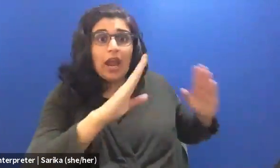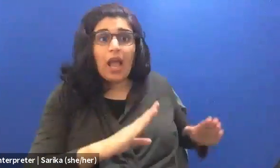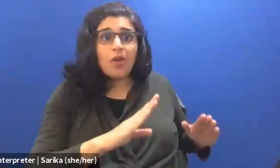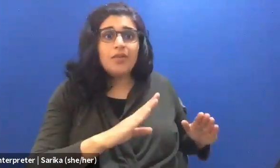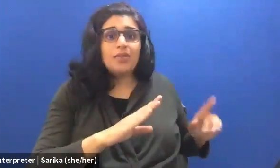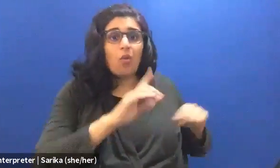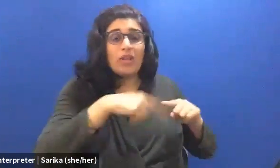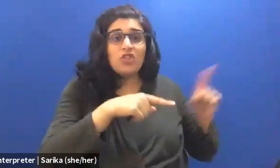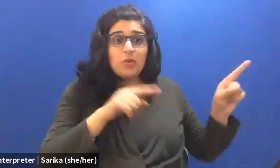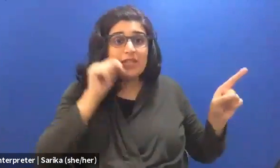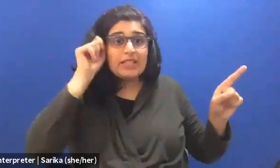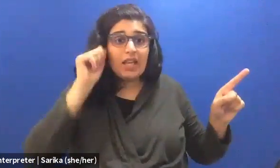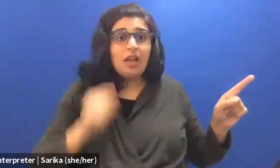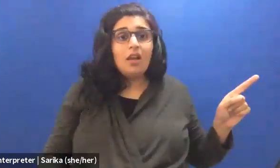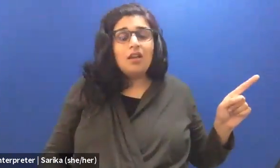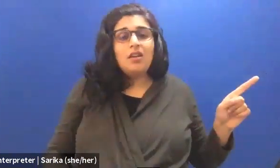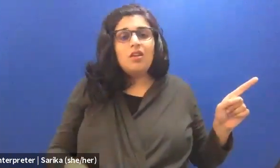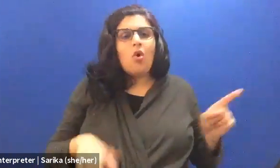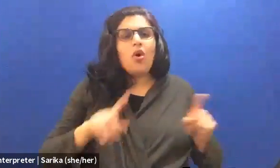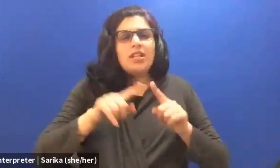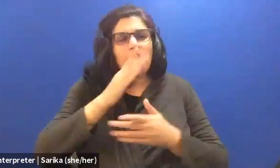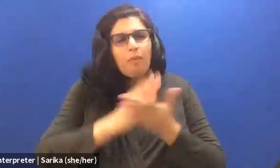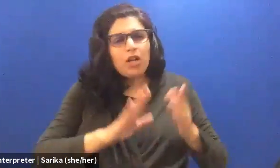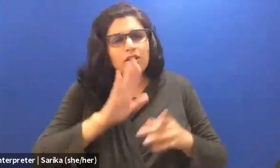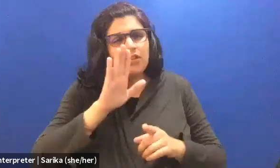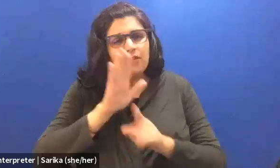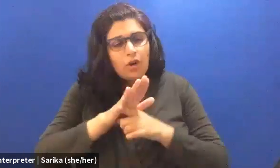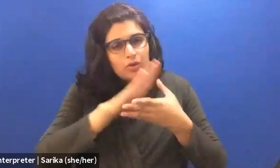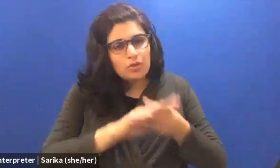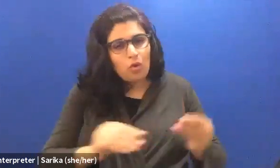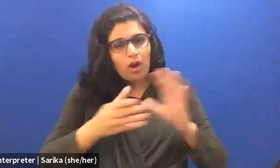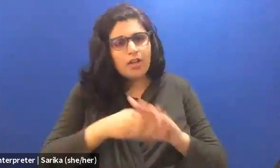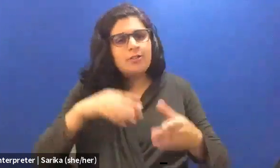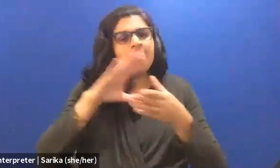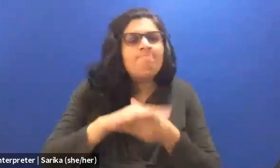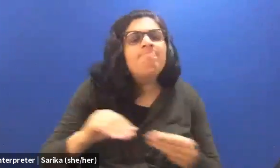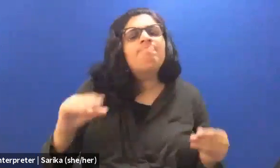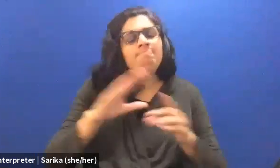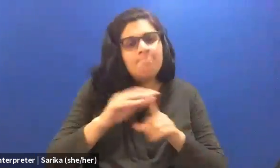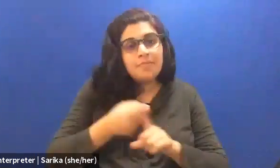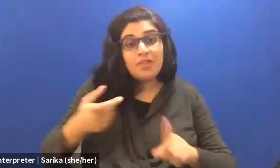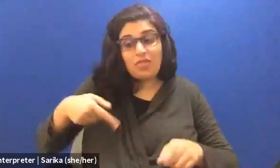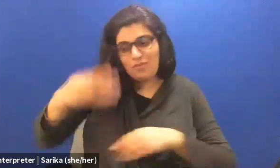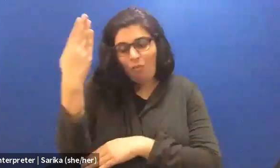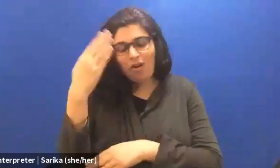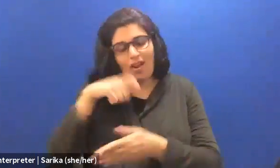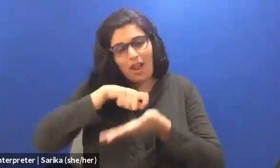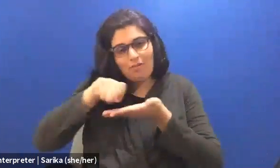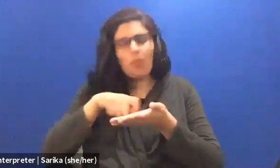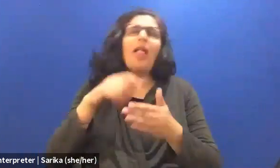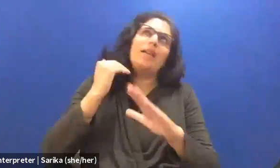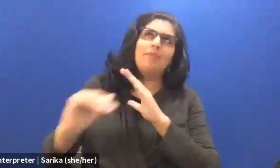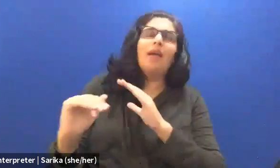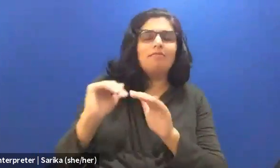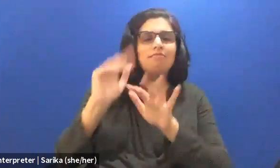And so different parts of her story, she talks about that. So this morning I wrote her a letter or an email